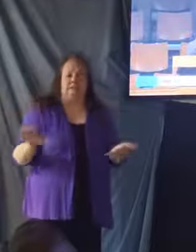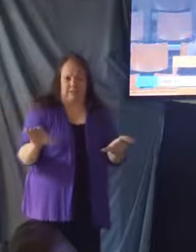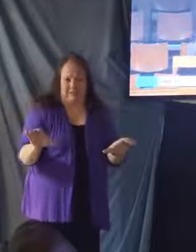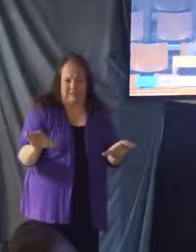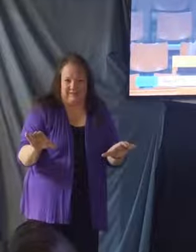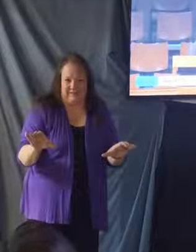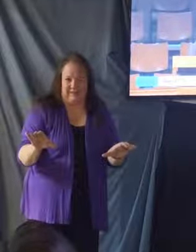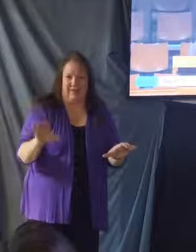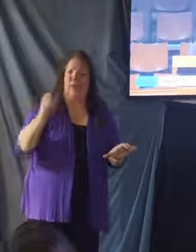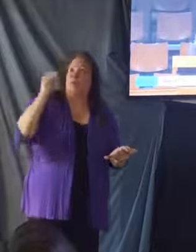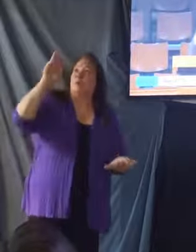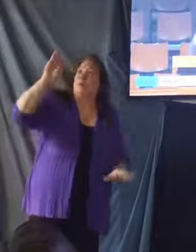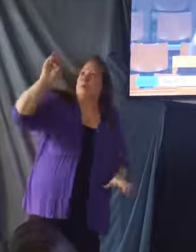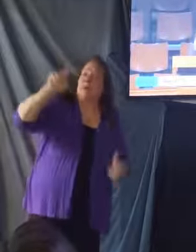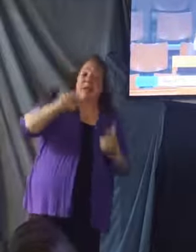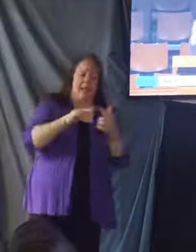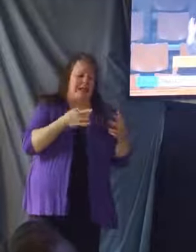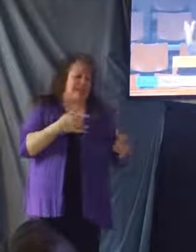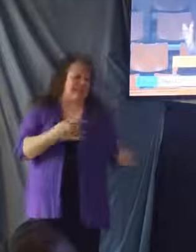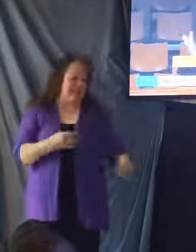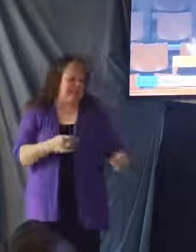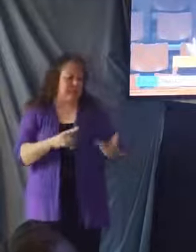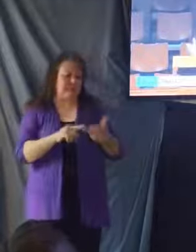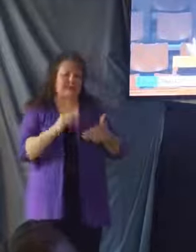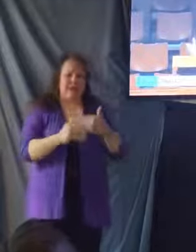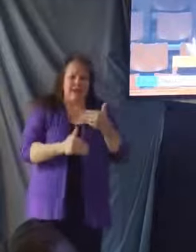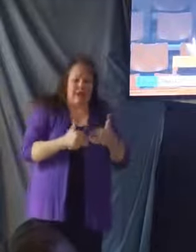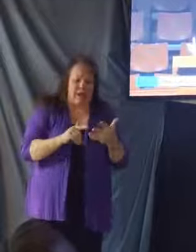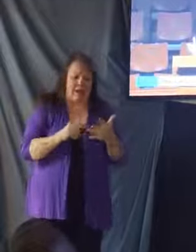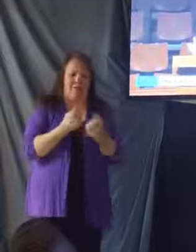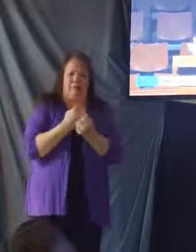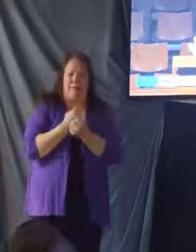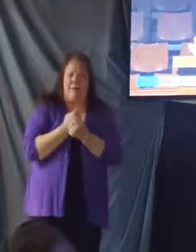It was grace, mercy, kindness, love.